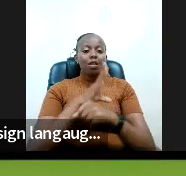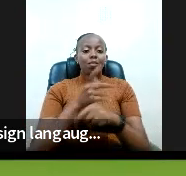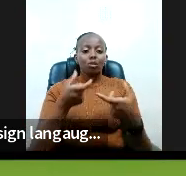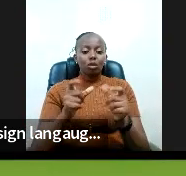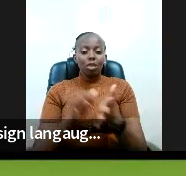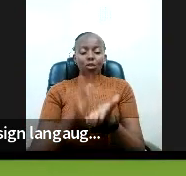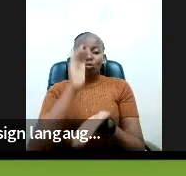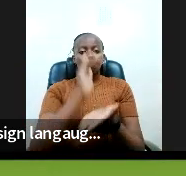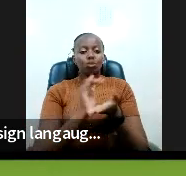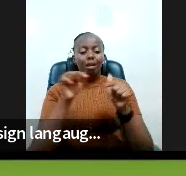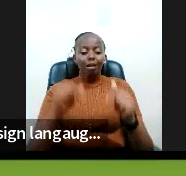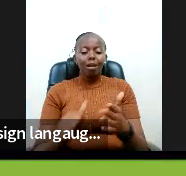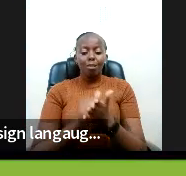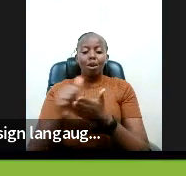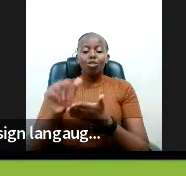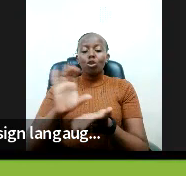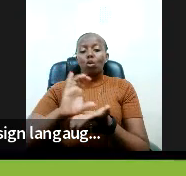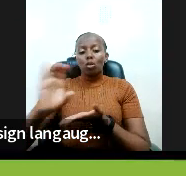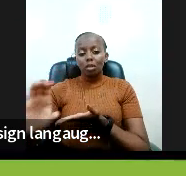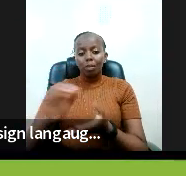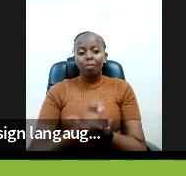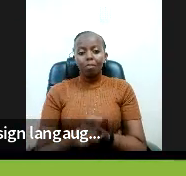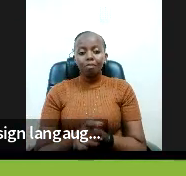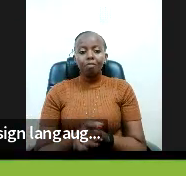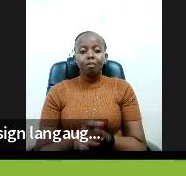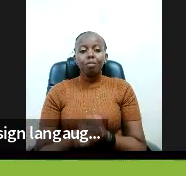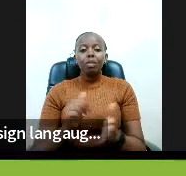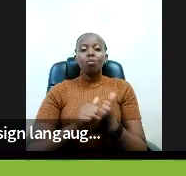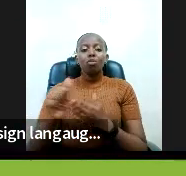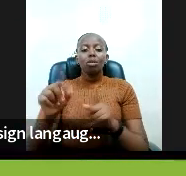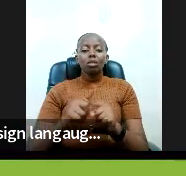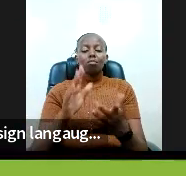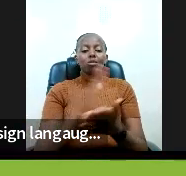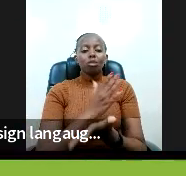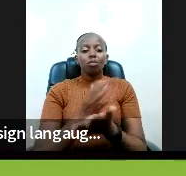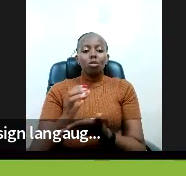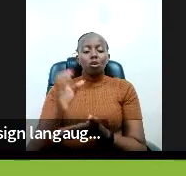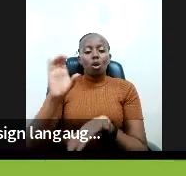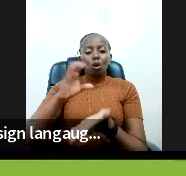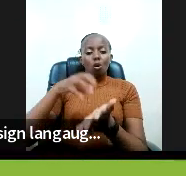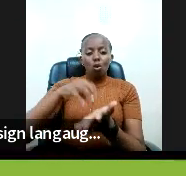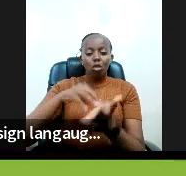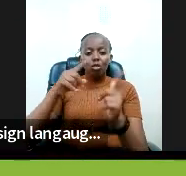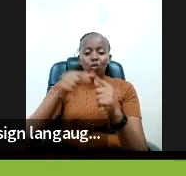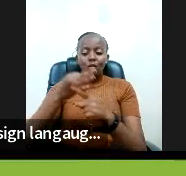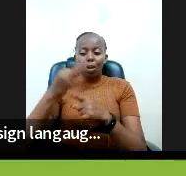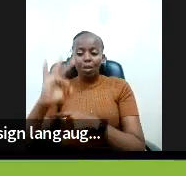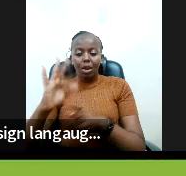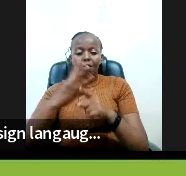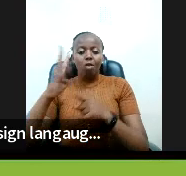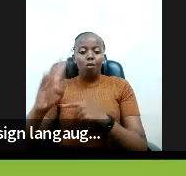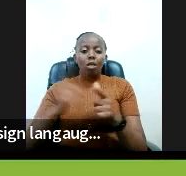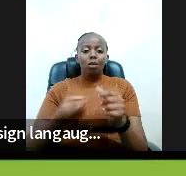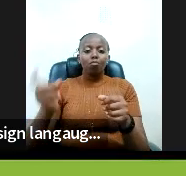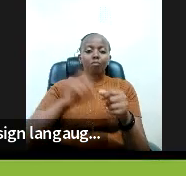the current production costs, produce and distribute content to Form 3 and Form 4, and onboard 10